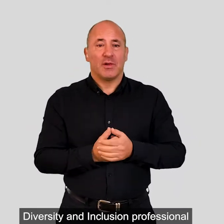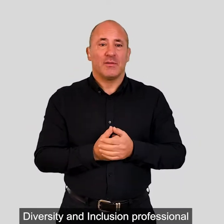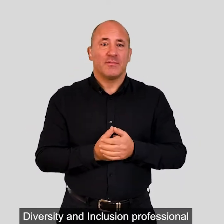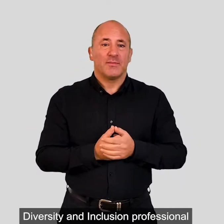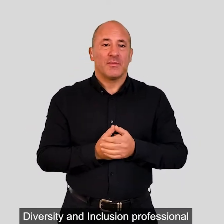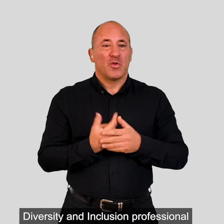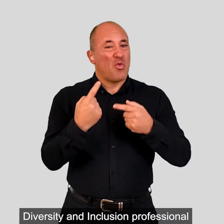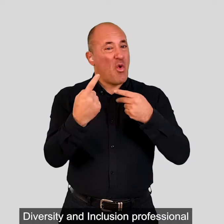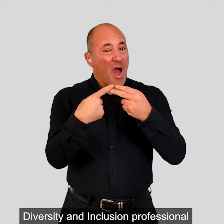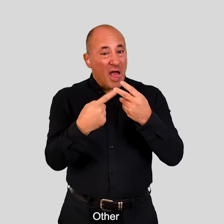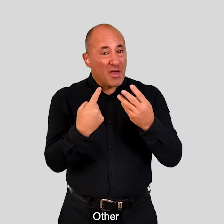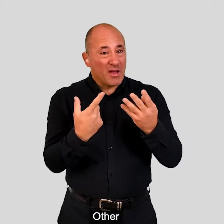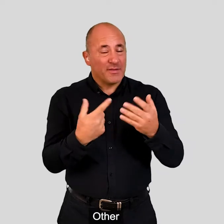professional, other.